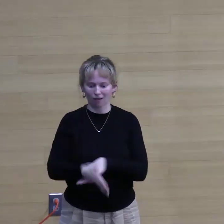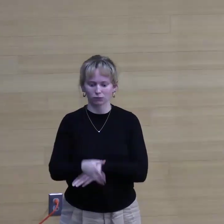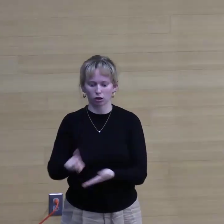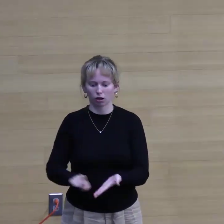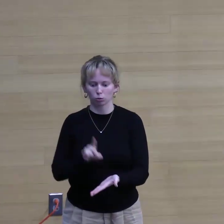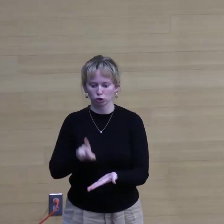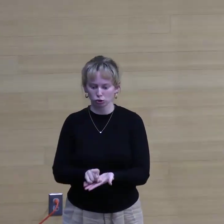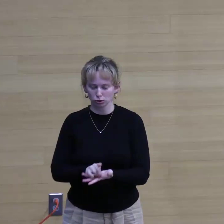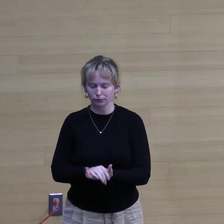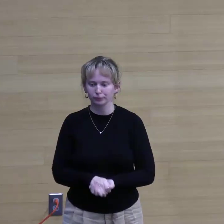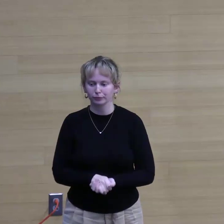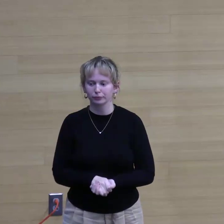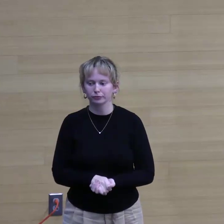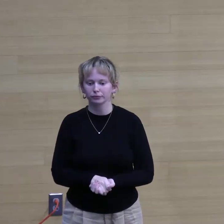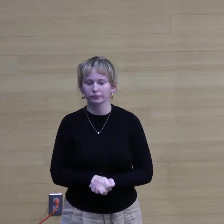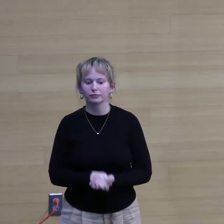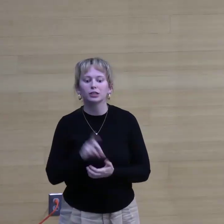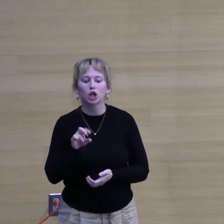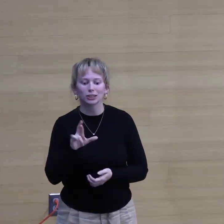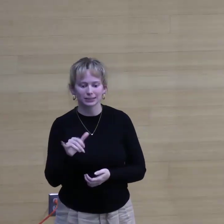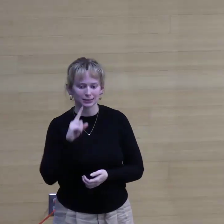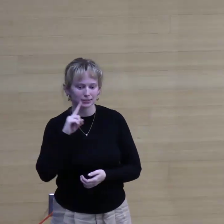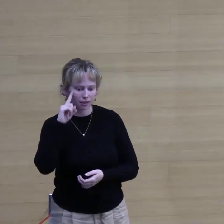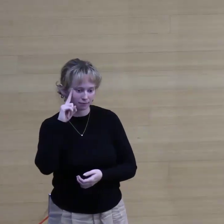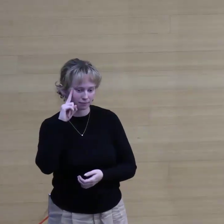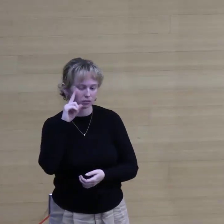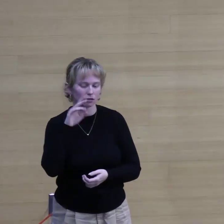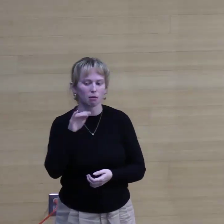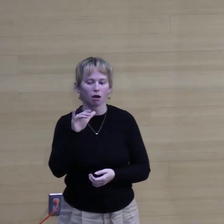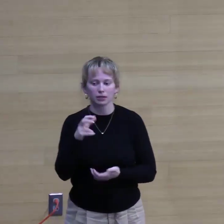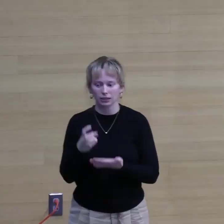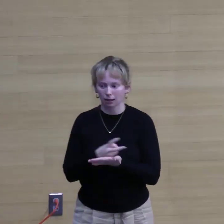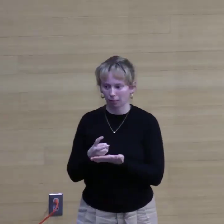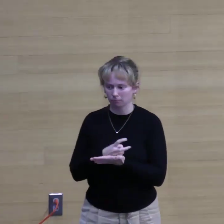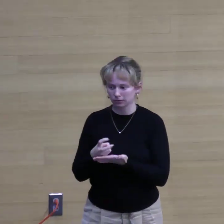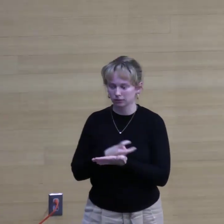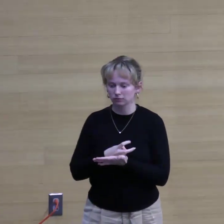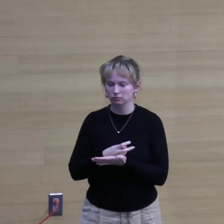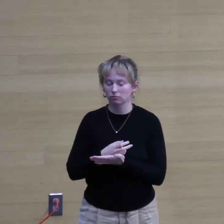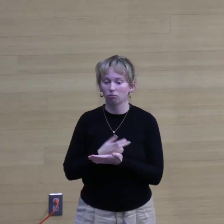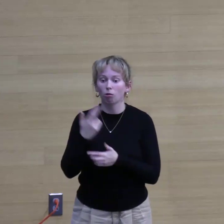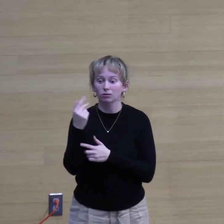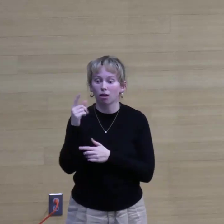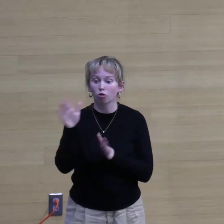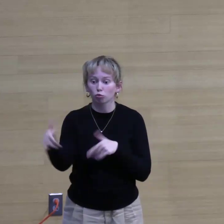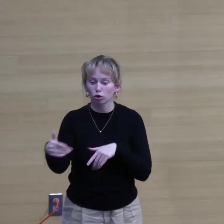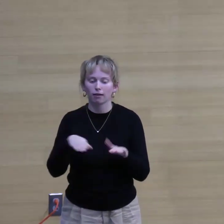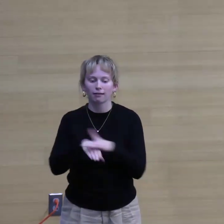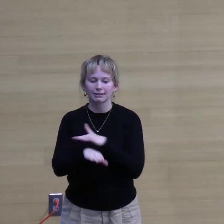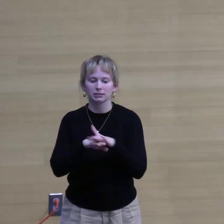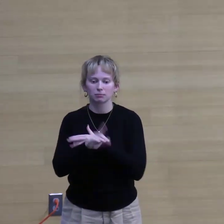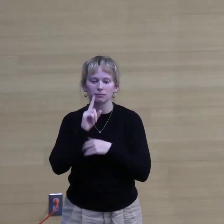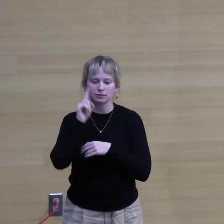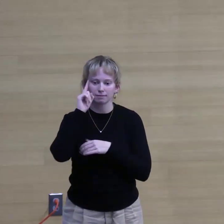hours. Darcy is deaf. Bobby has epilepsy. Darcy's hotel room is a deaf accessible hotel